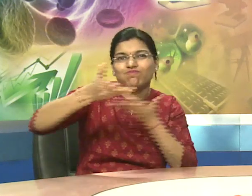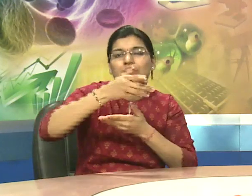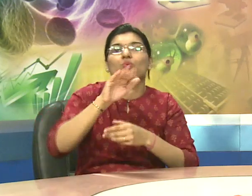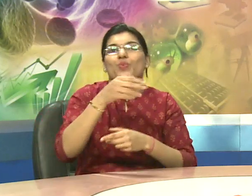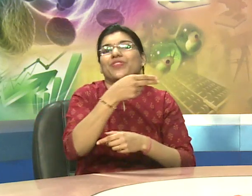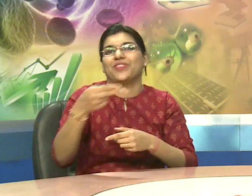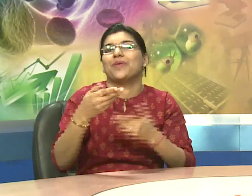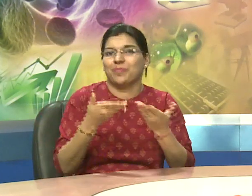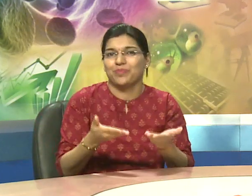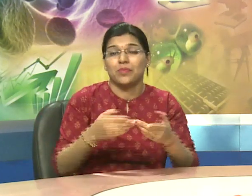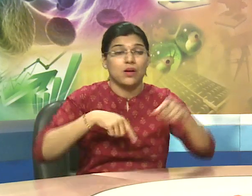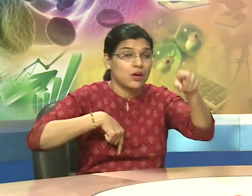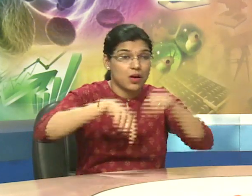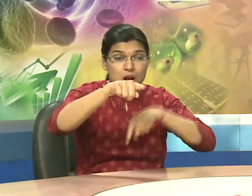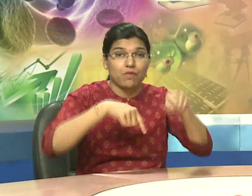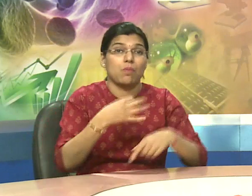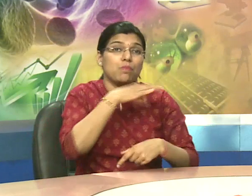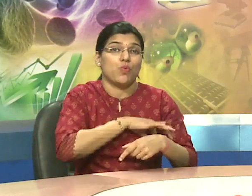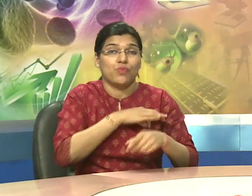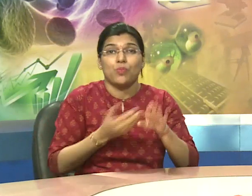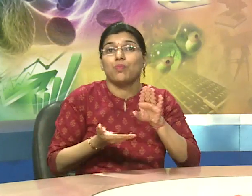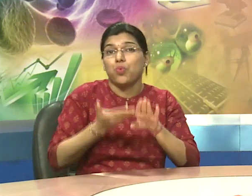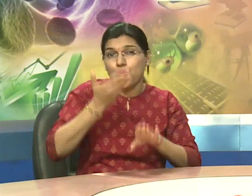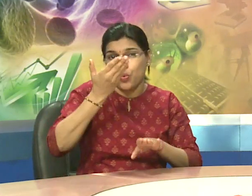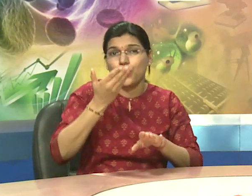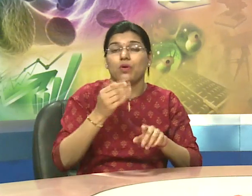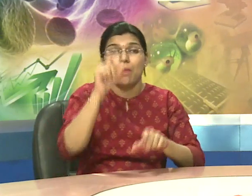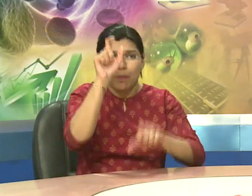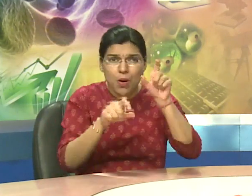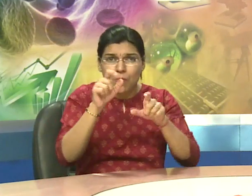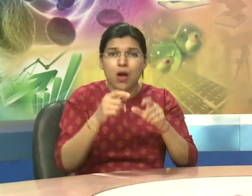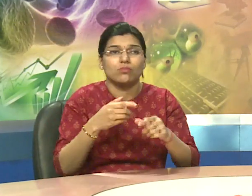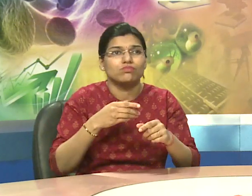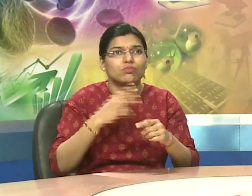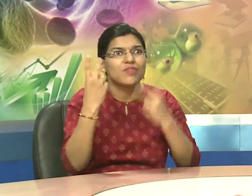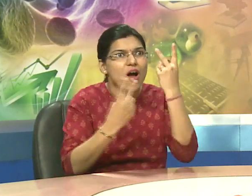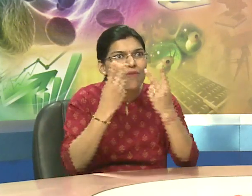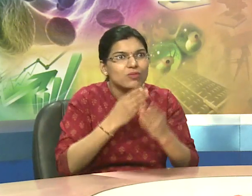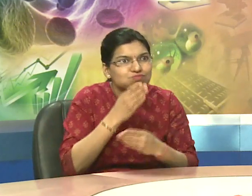lot of volcano eruption, aircraft go there to help persons and